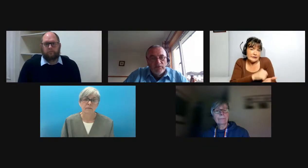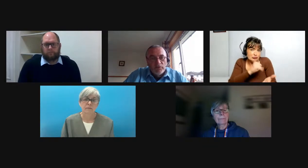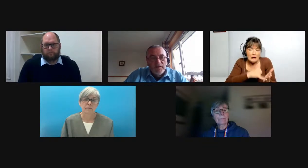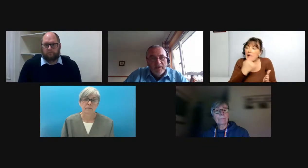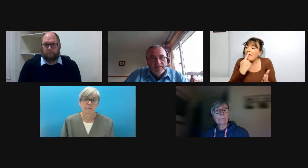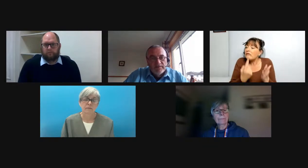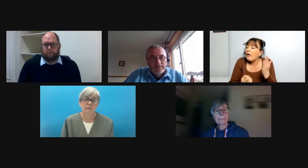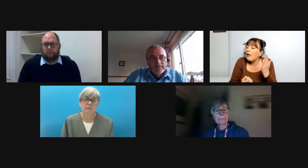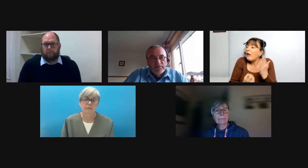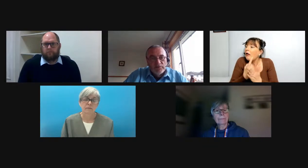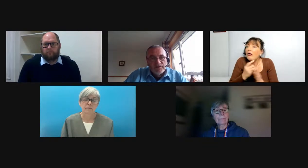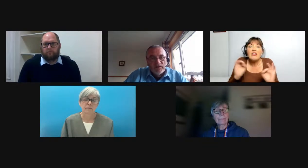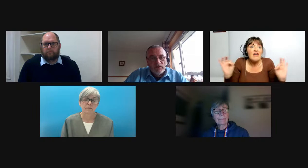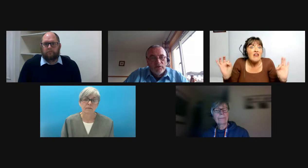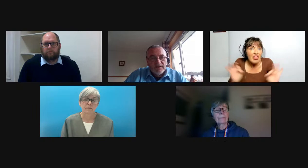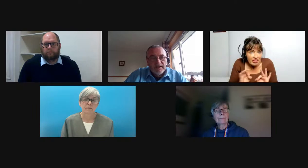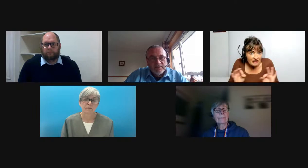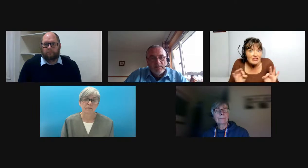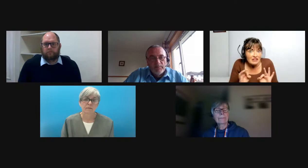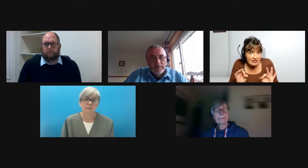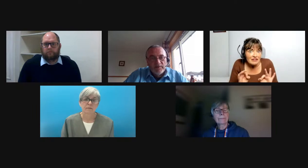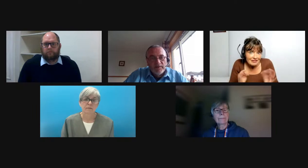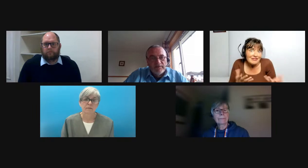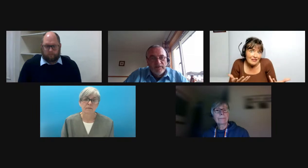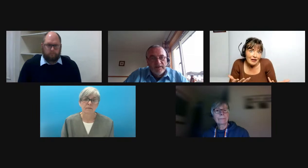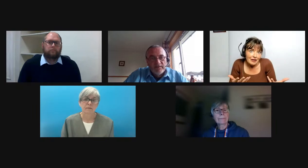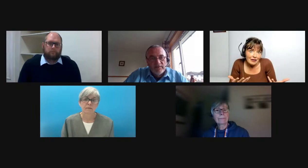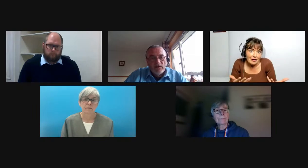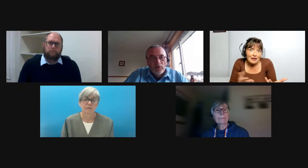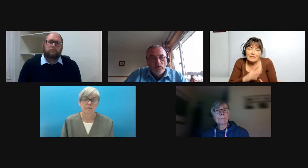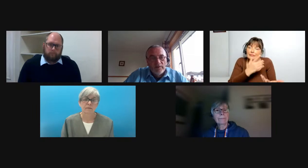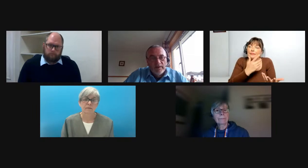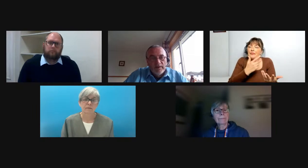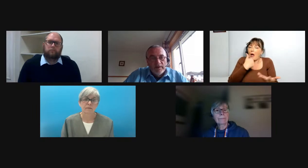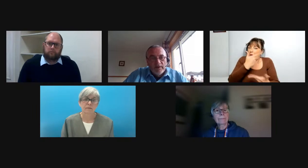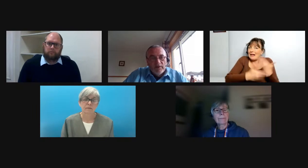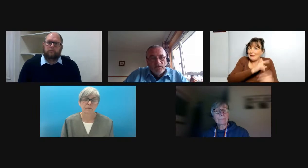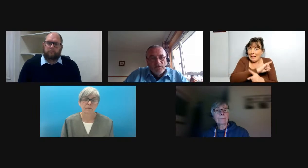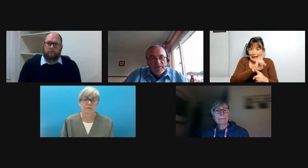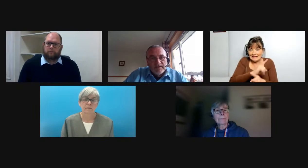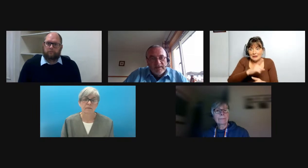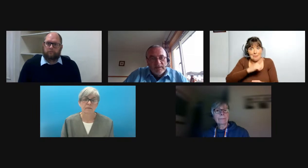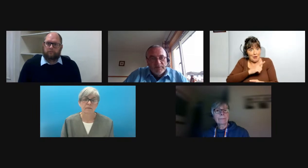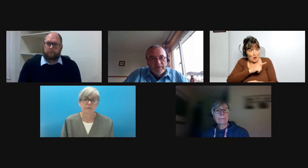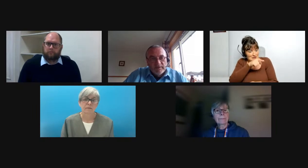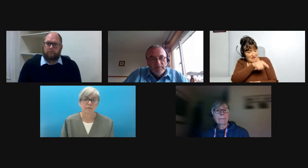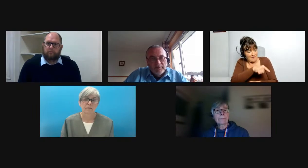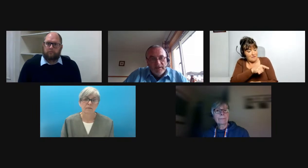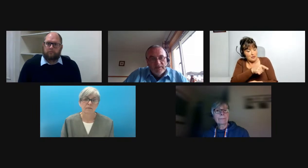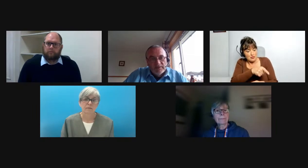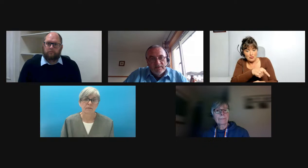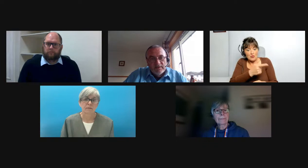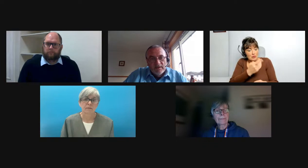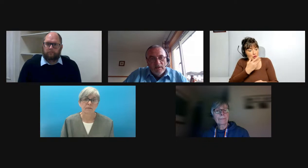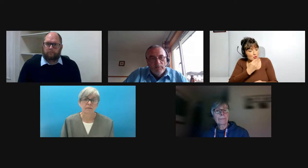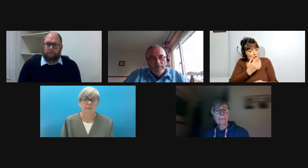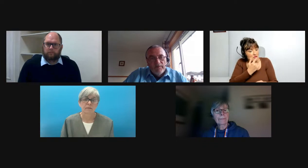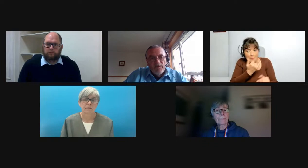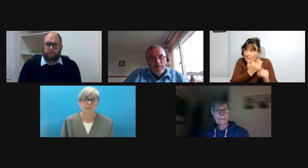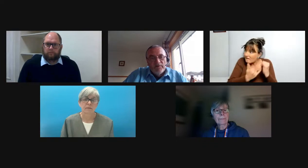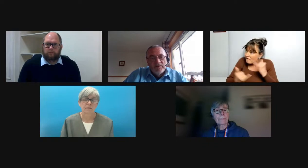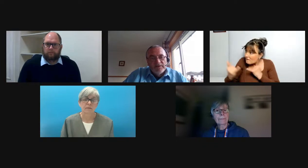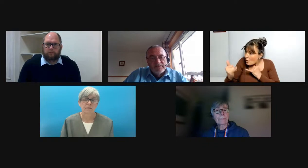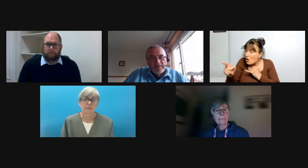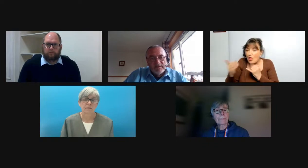Scotland, then do that so that you can contact the department inviting you along, so that an interpreter can be arranged. But